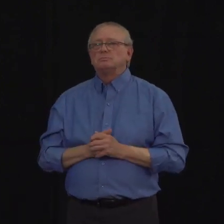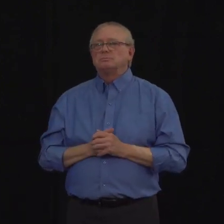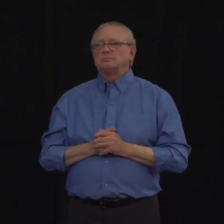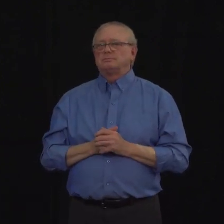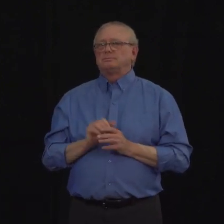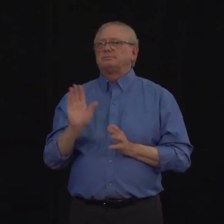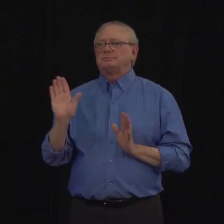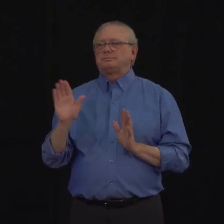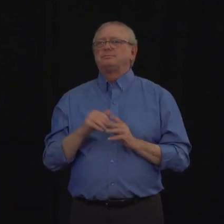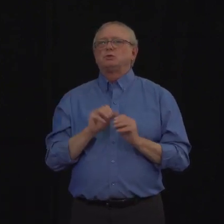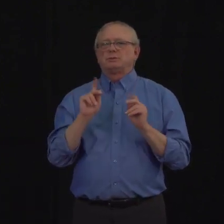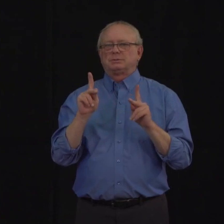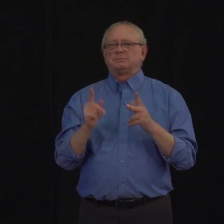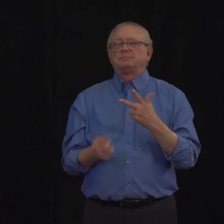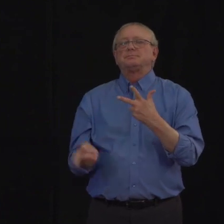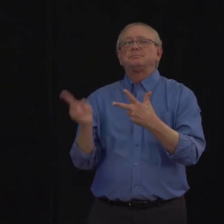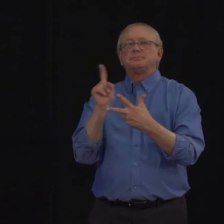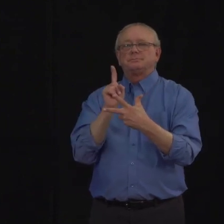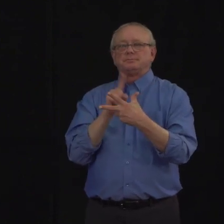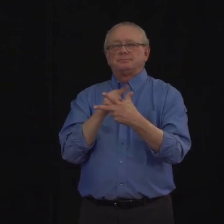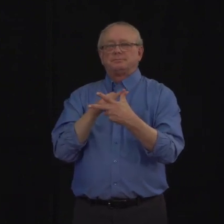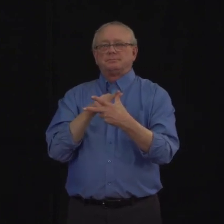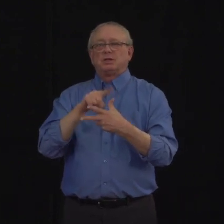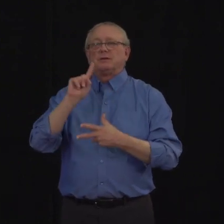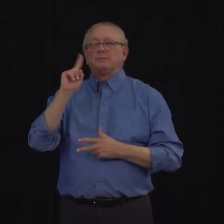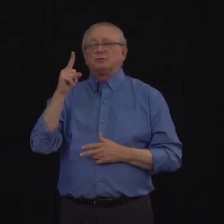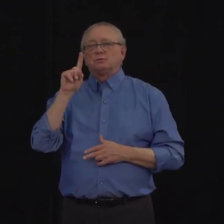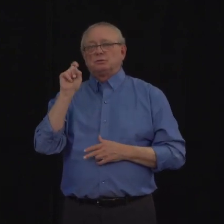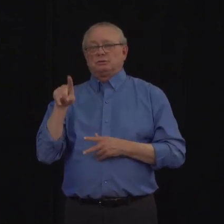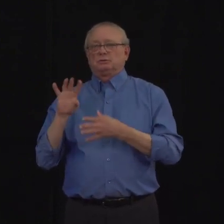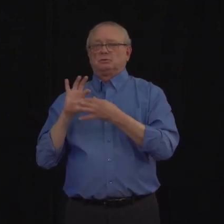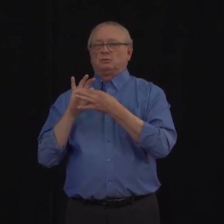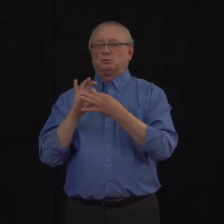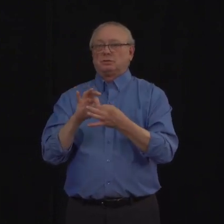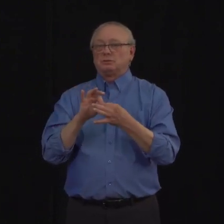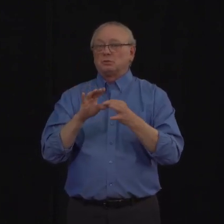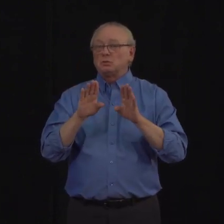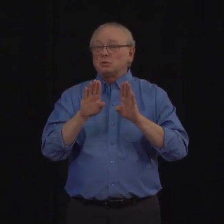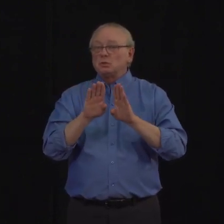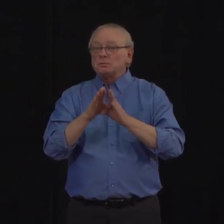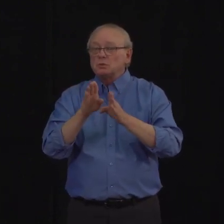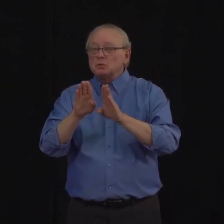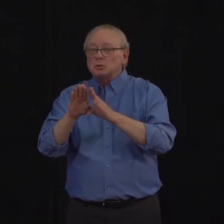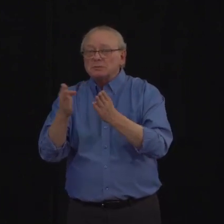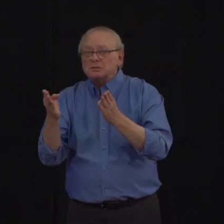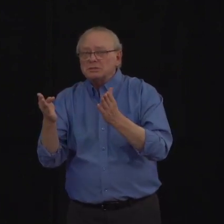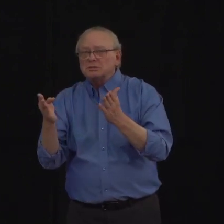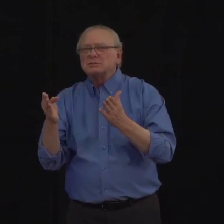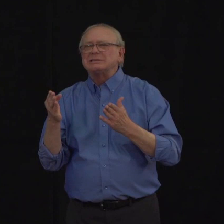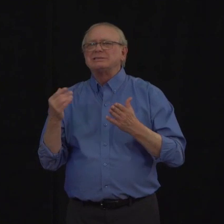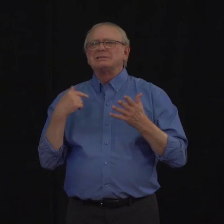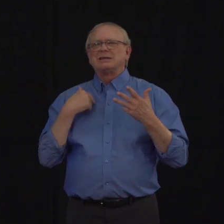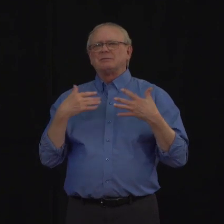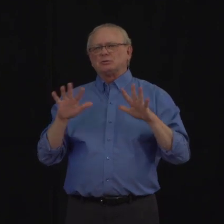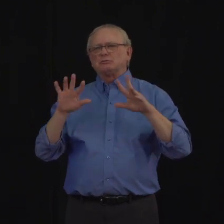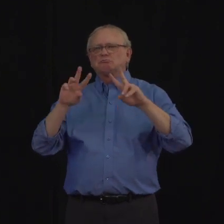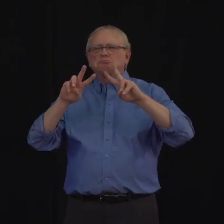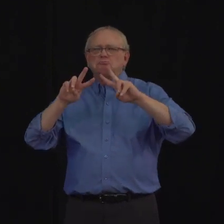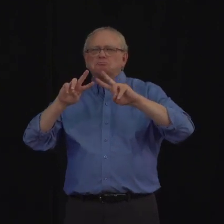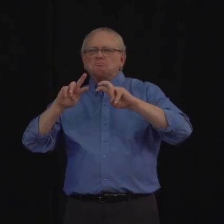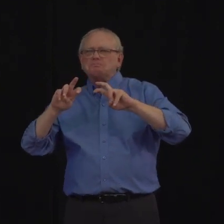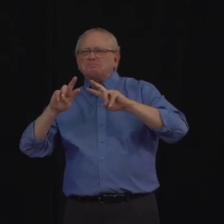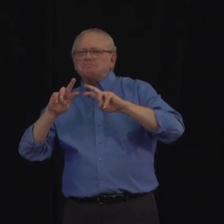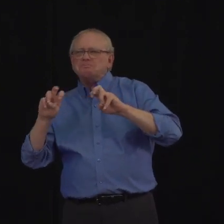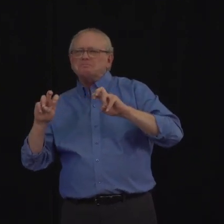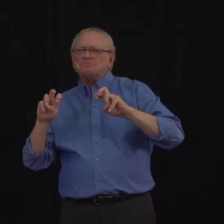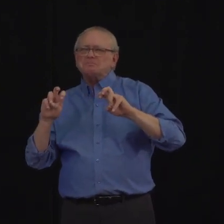where there would be many people together, where distancing would be difficult, and where there could be the potential for a